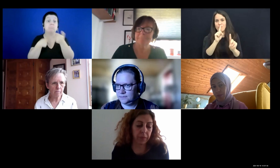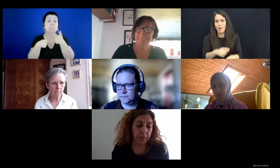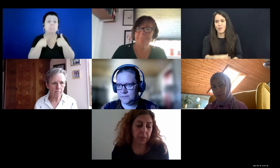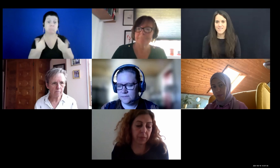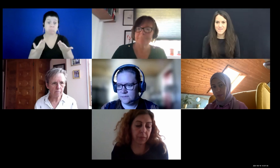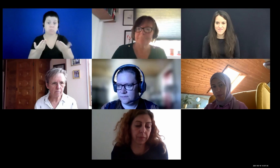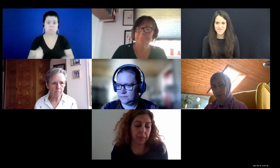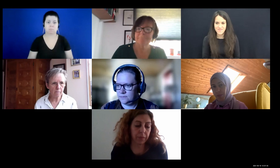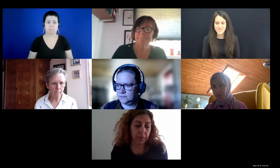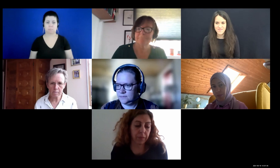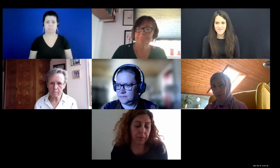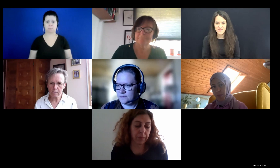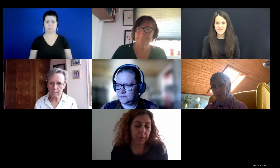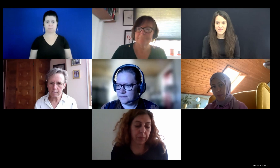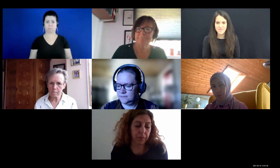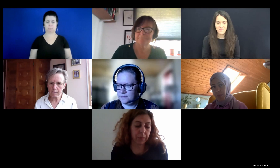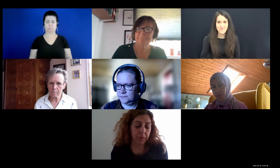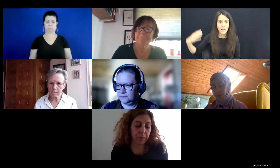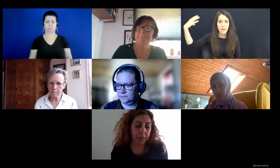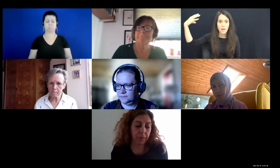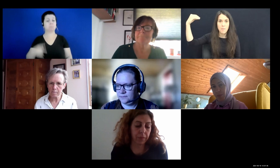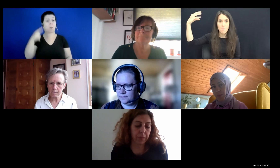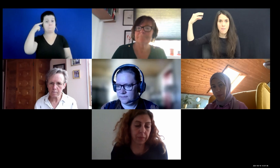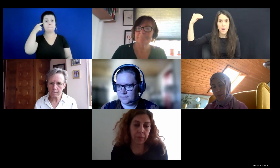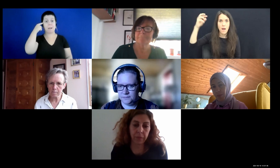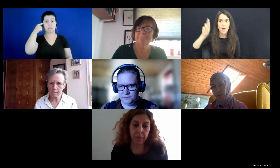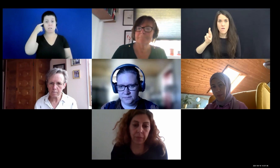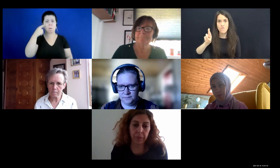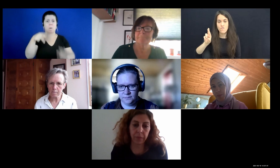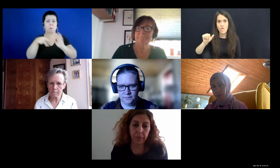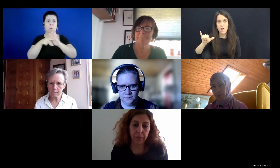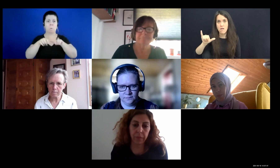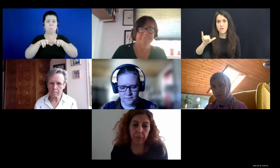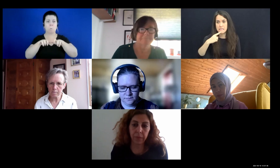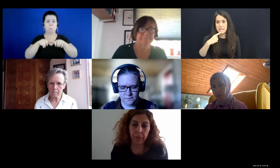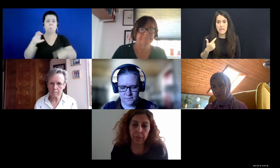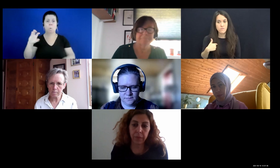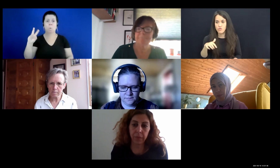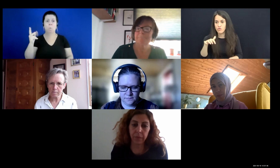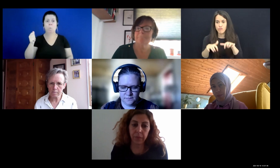So I think all the ones from the chat